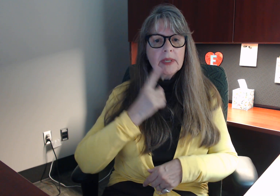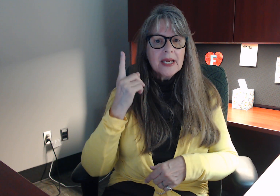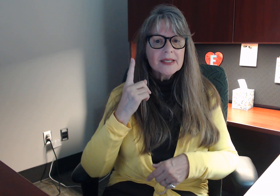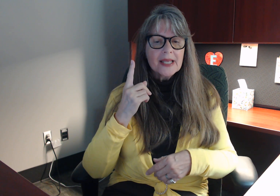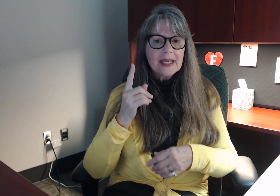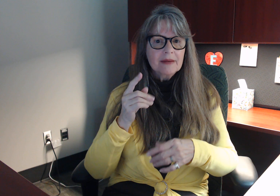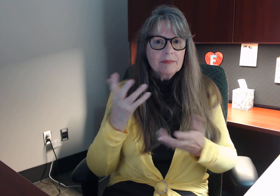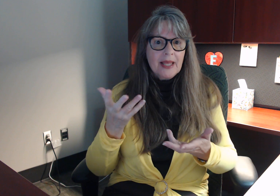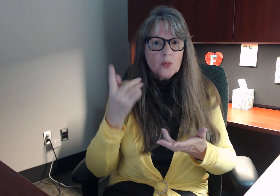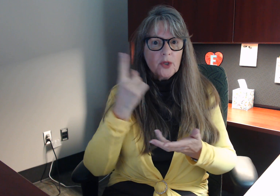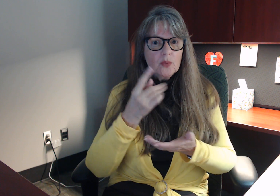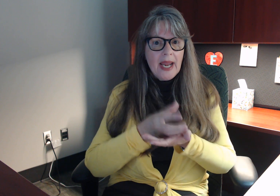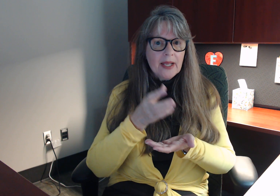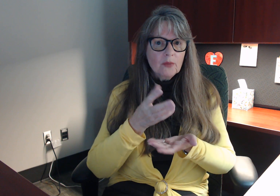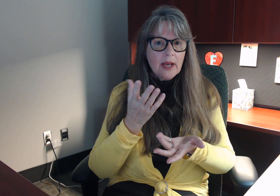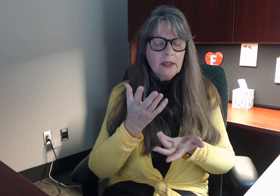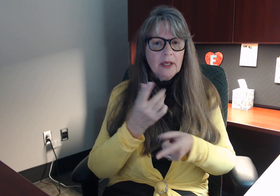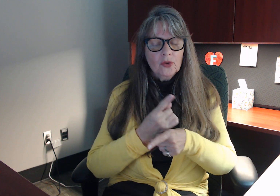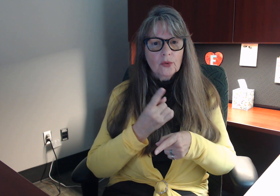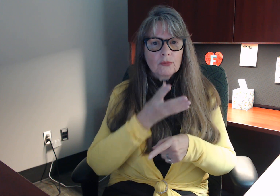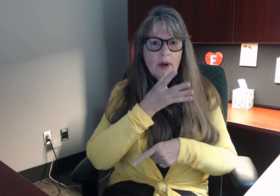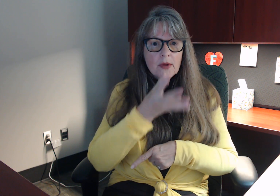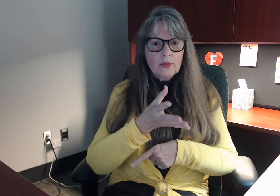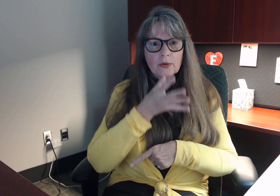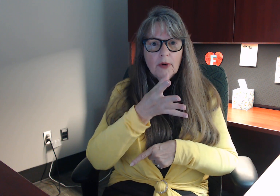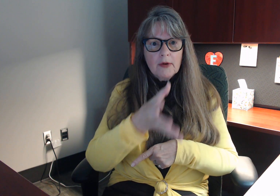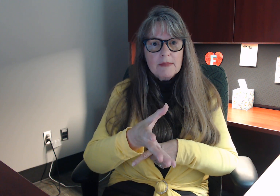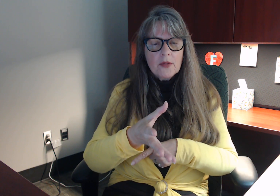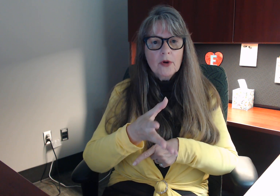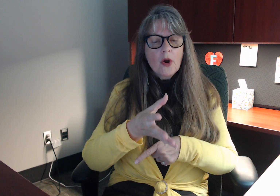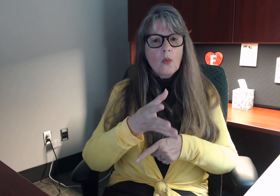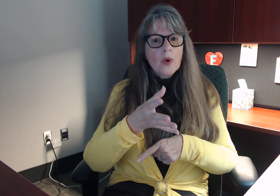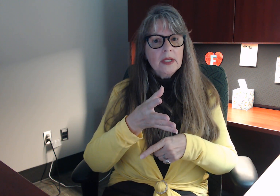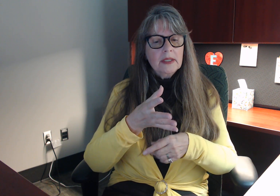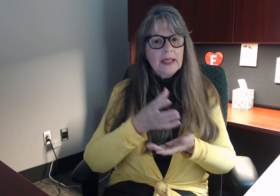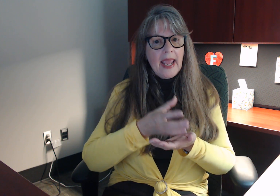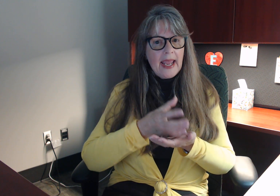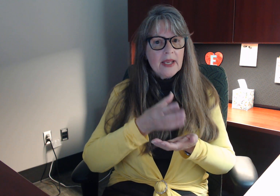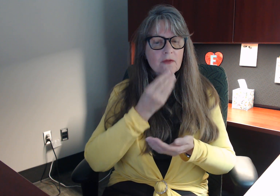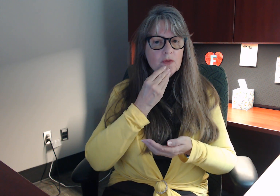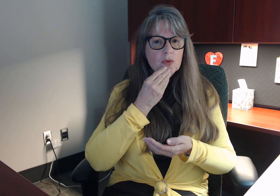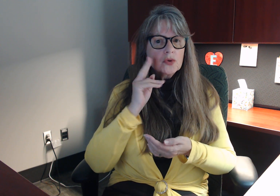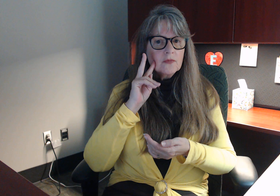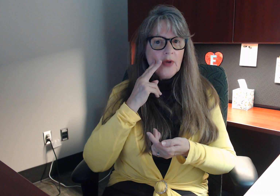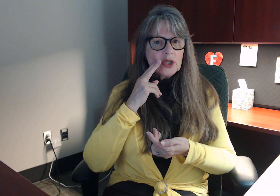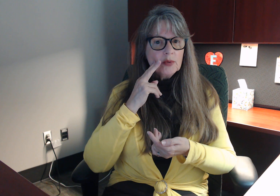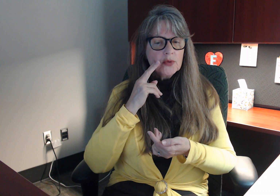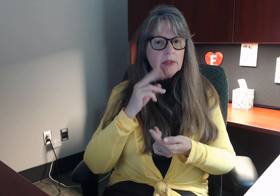because that's why you can it, right? And your grandmother or your great-grandmother would can foods and vegetables and